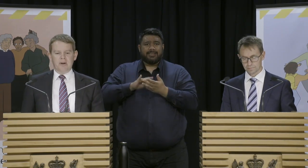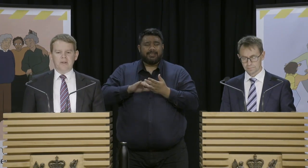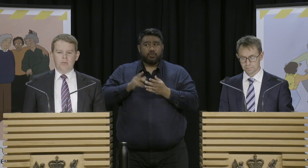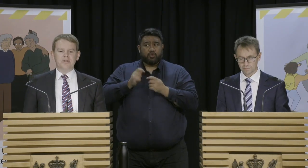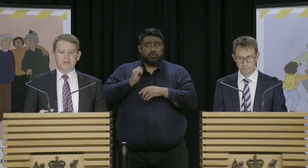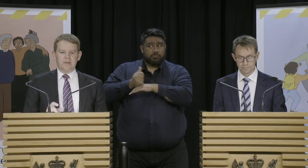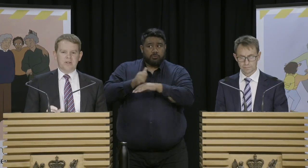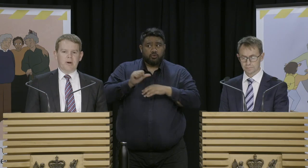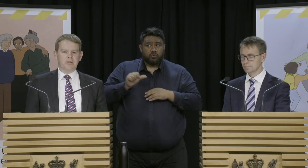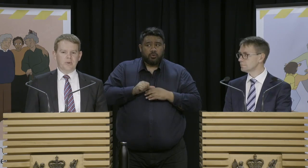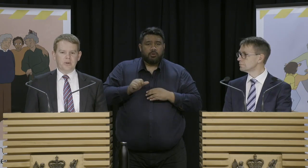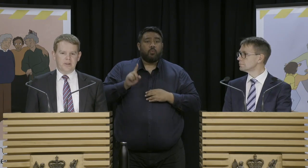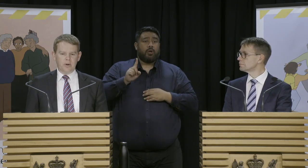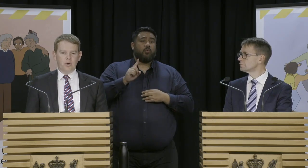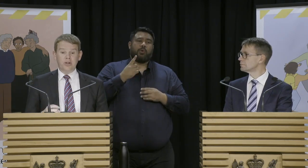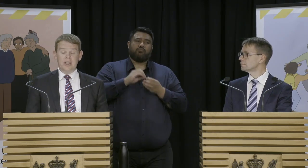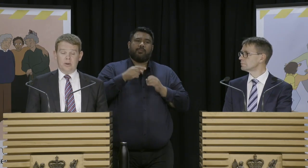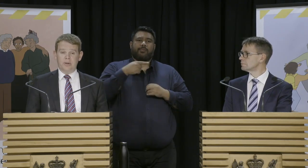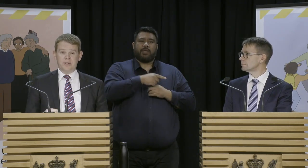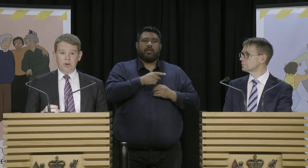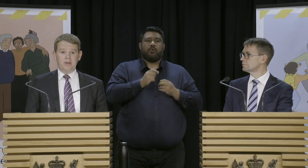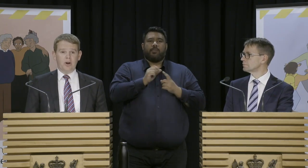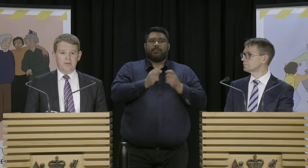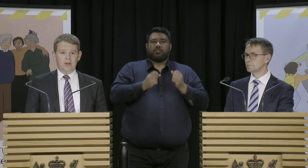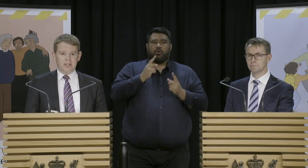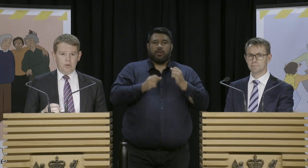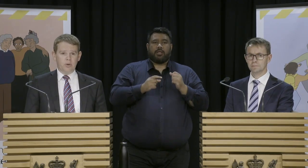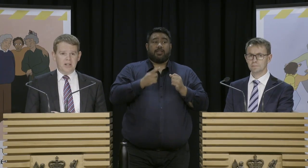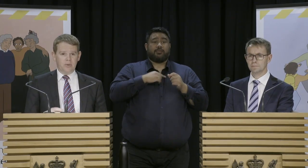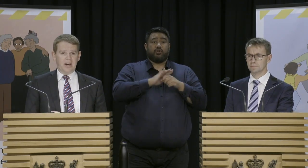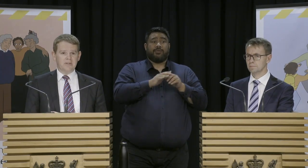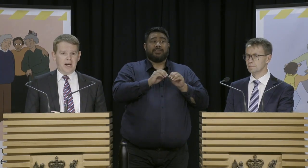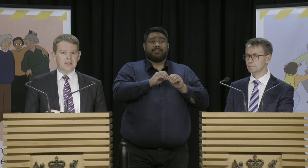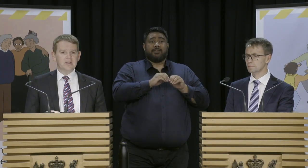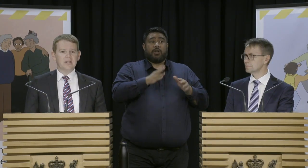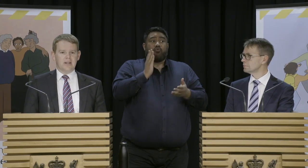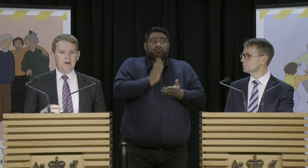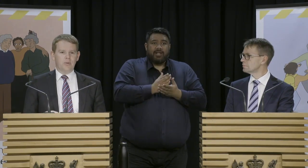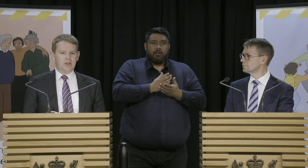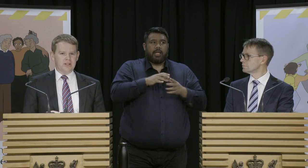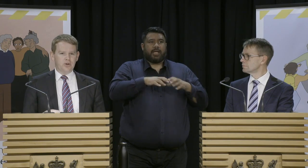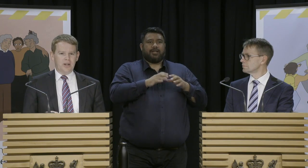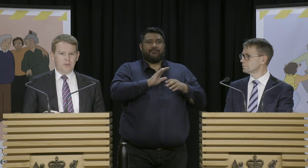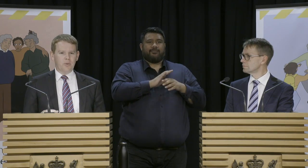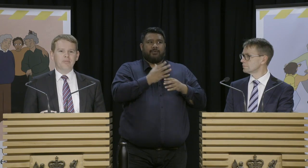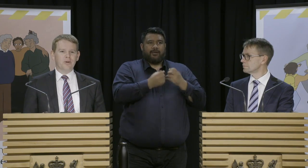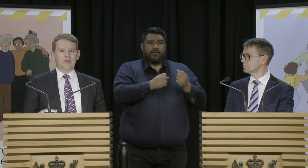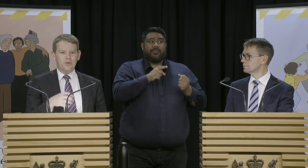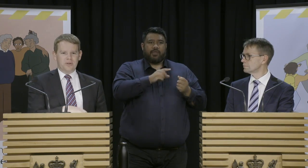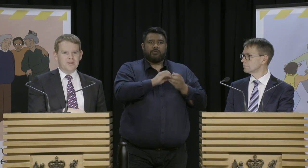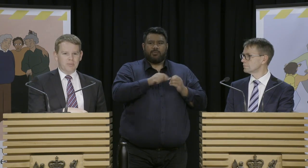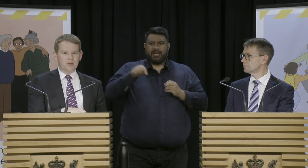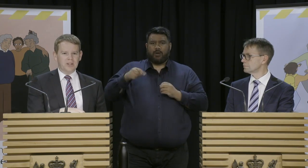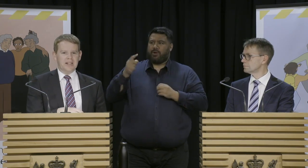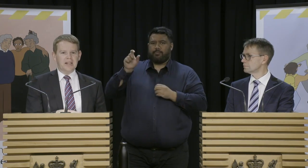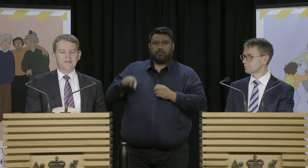first, I think there was a difference in Papatoetoe in that we were dealing with spread of COVID-19, we were dealing with active cases. Here we were dealing with one person